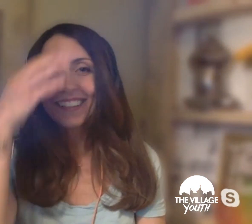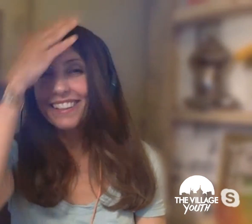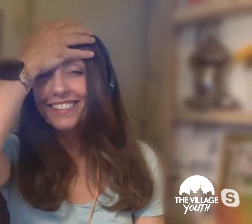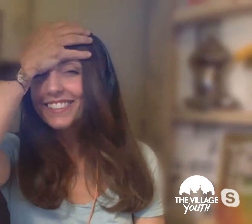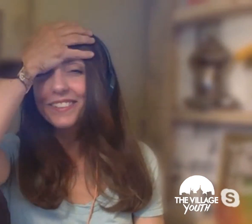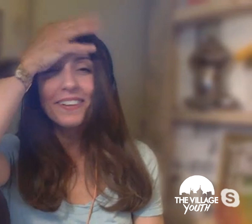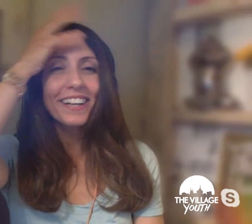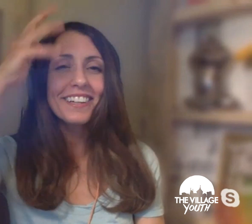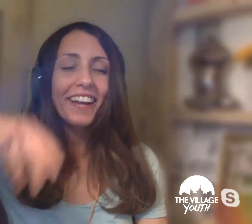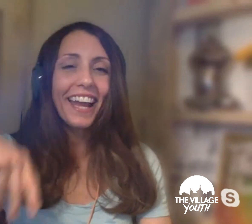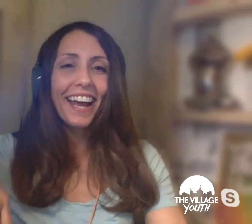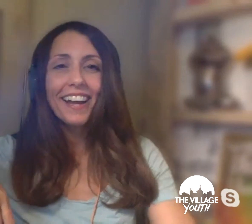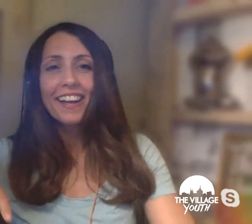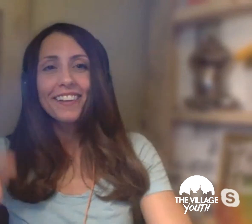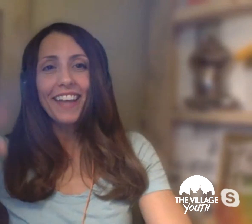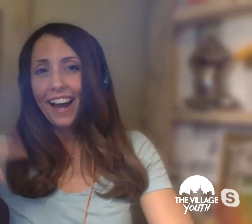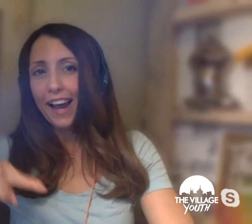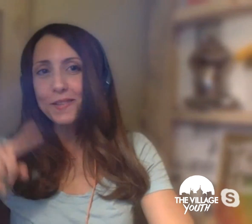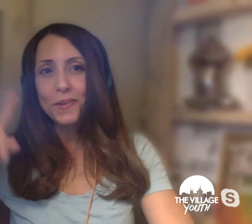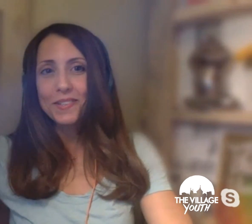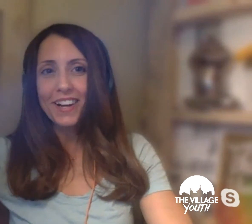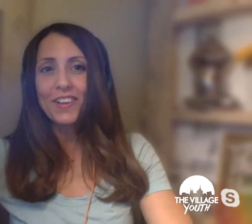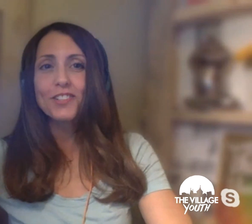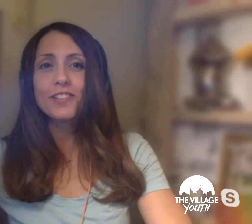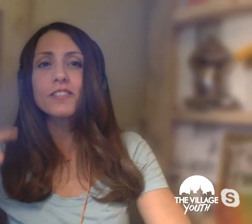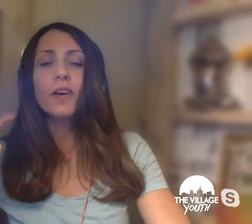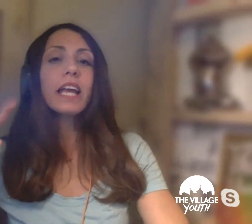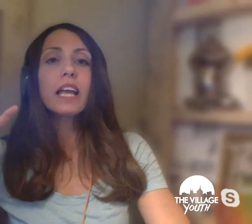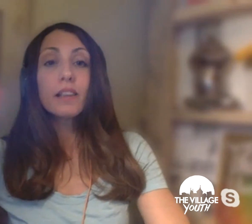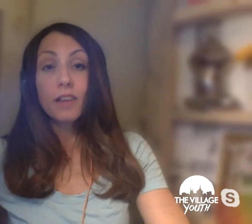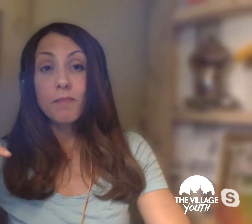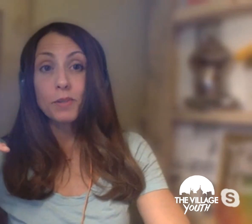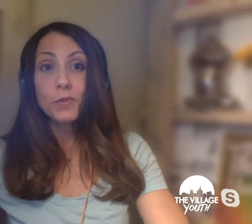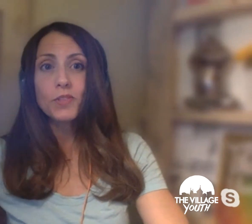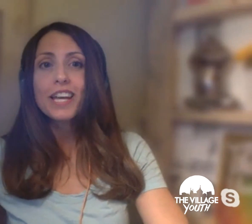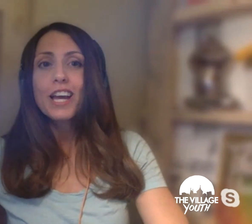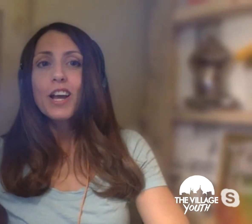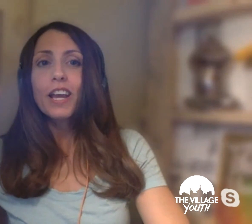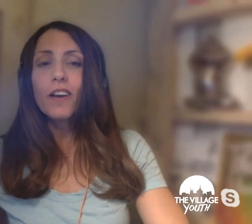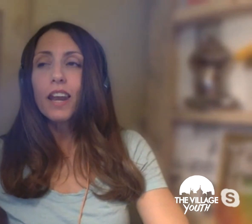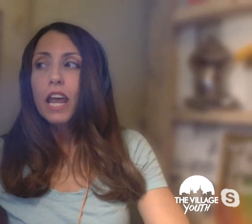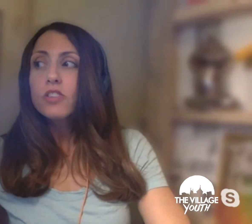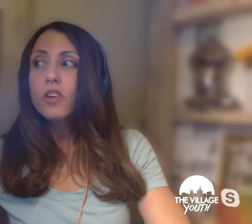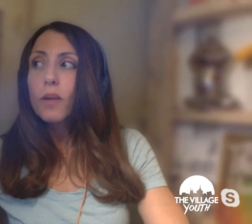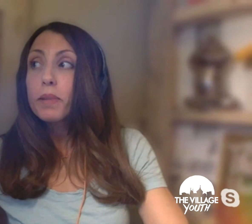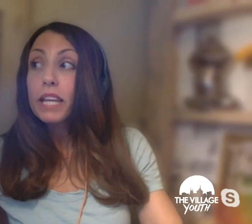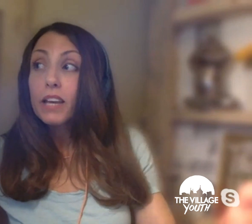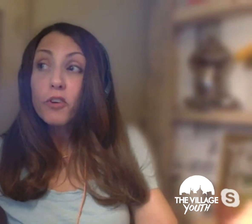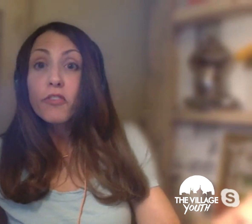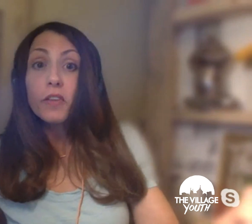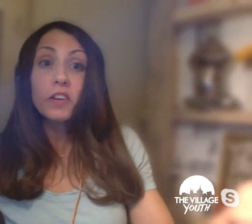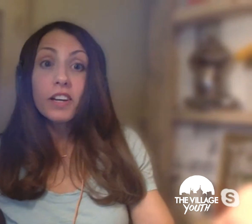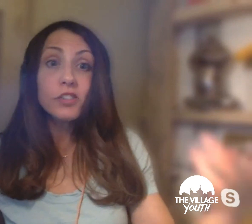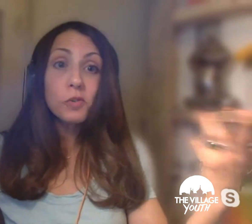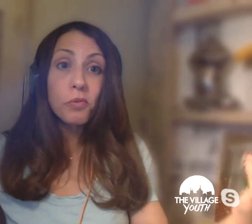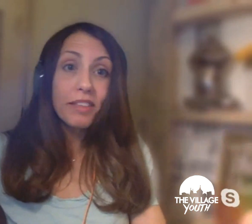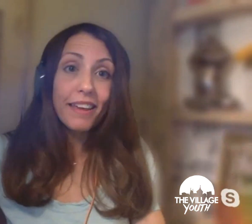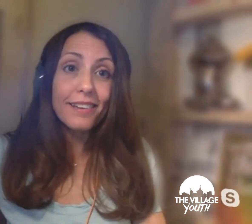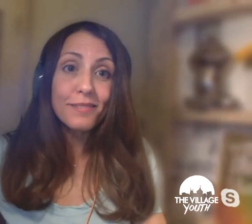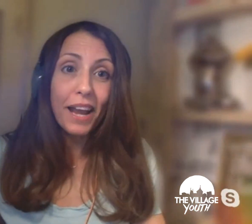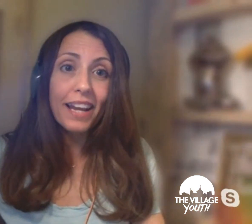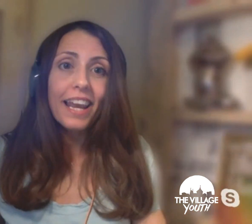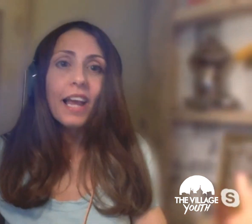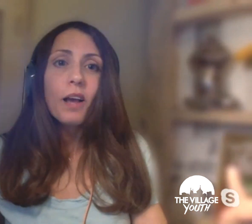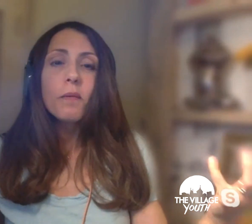one thing. Yeah. High schoolers, not college students. Okay, and middle schoolers. Carry on. So, but like, if you're feeling good, do